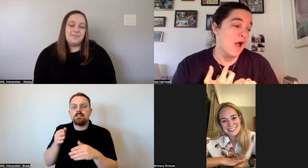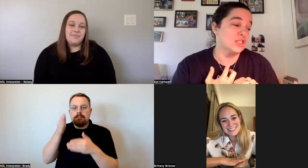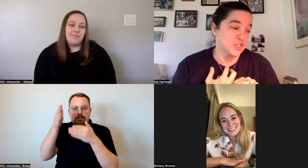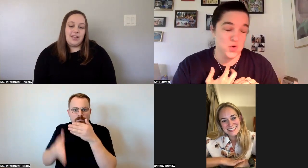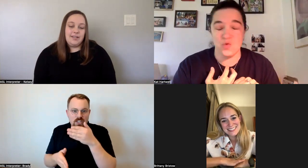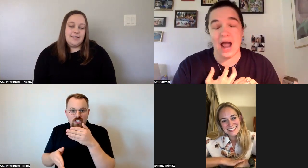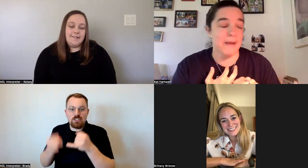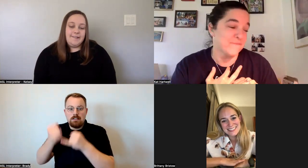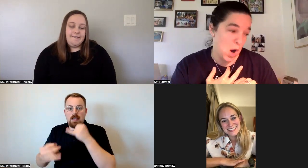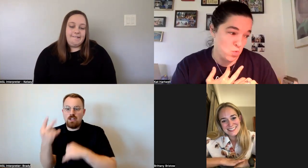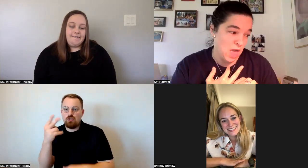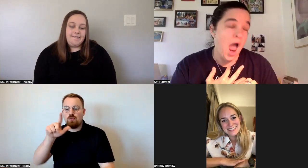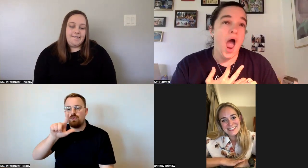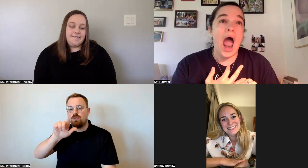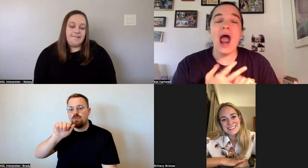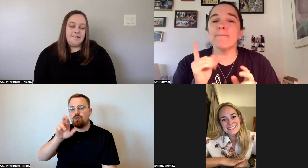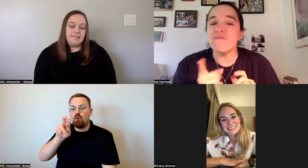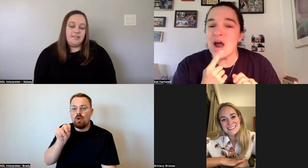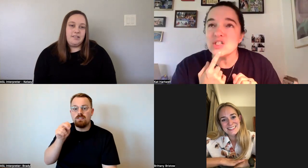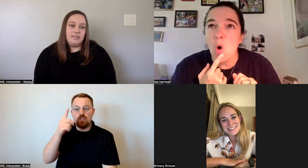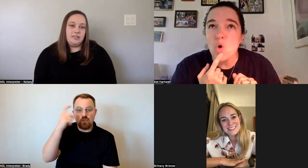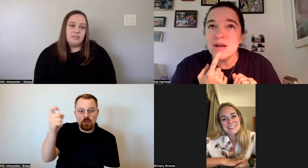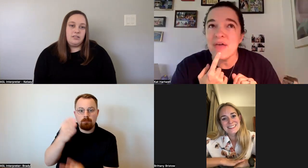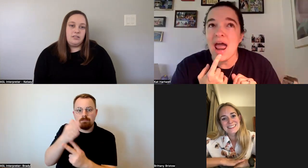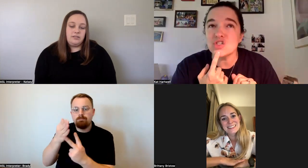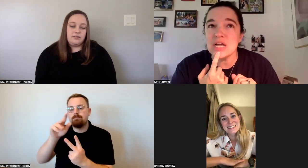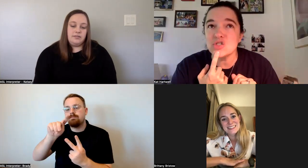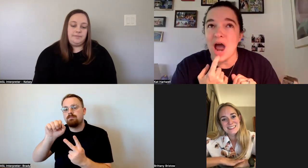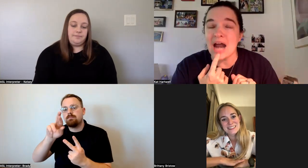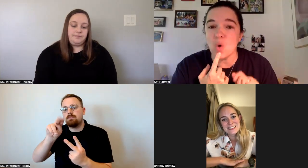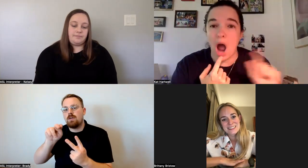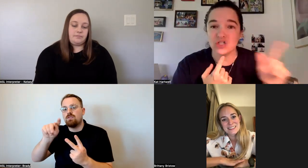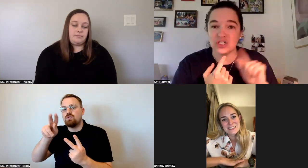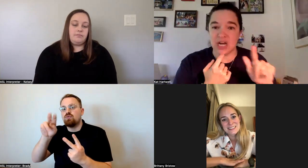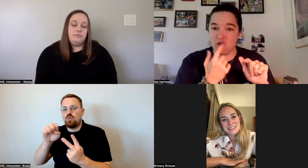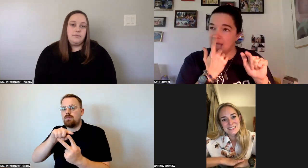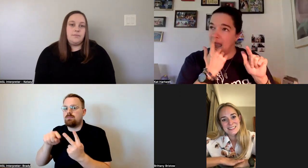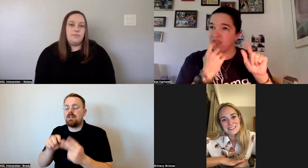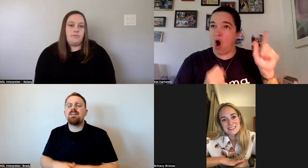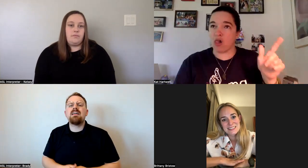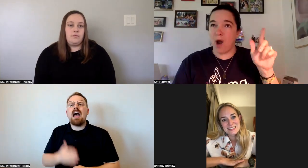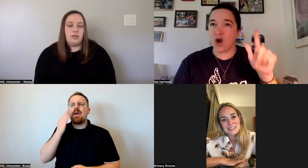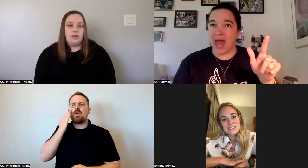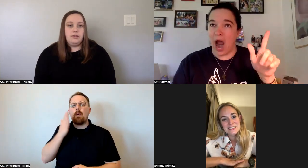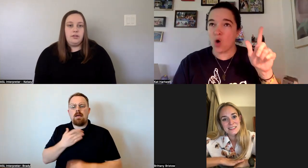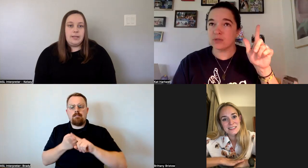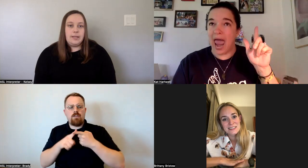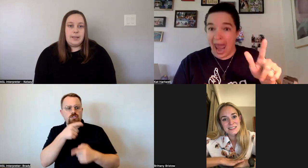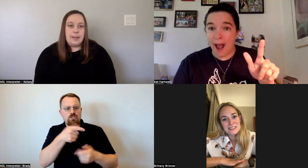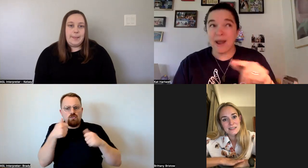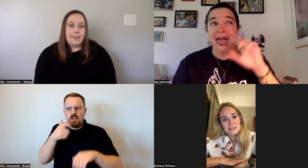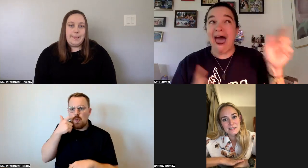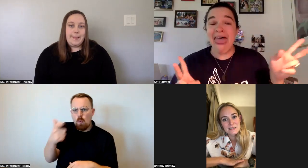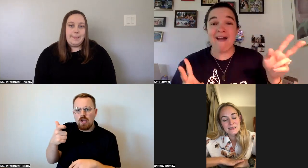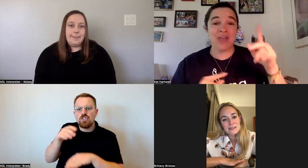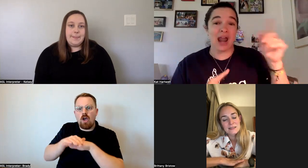and Taylor Tune on my phone. And my friend told me that she tried to watch the series on the Hallmark Now